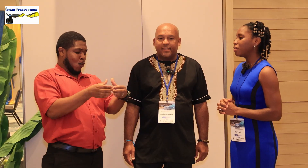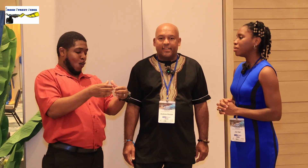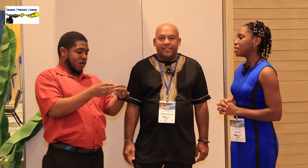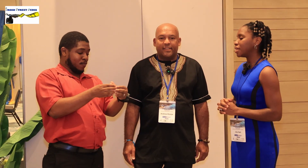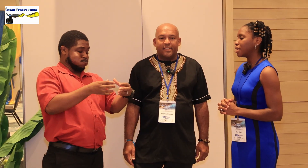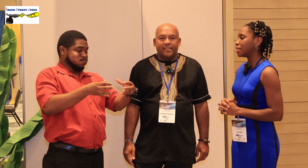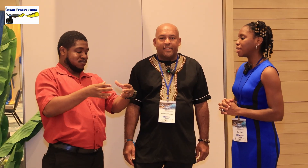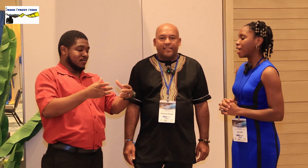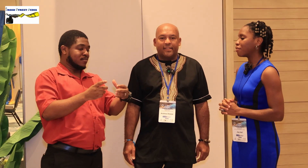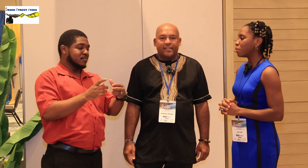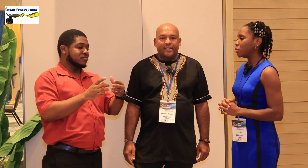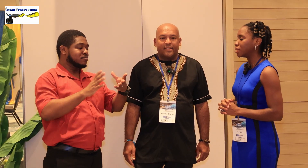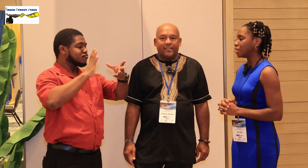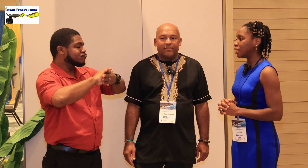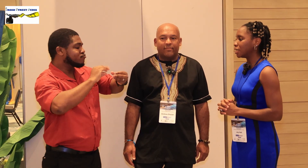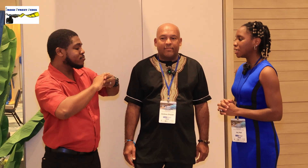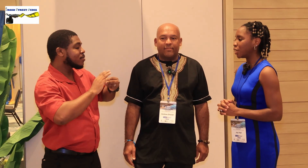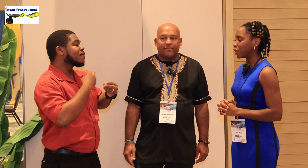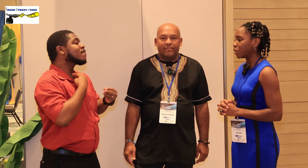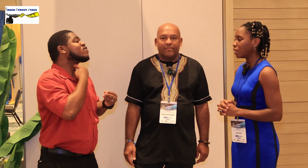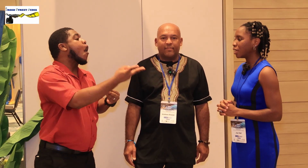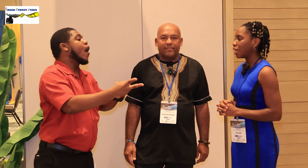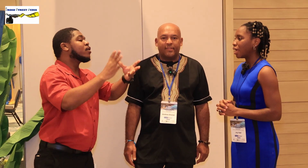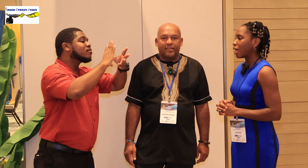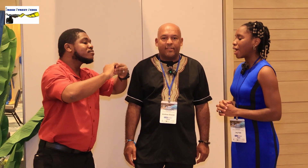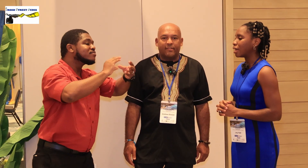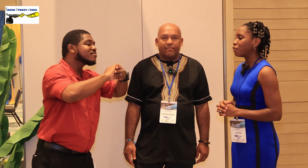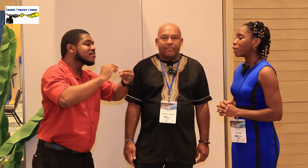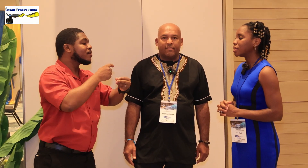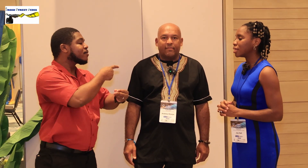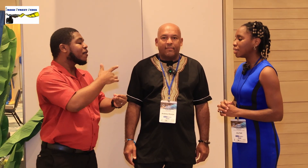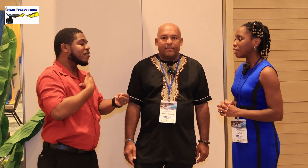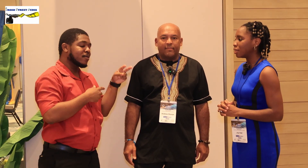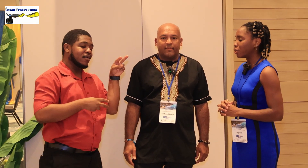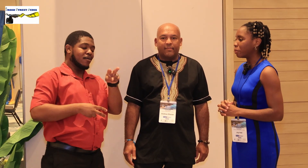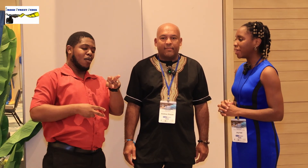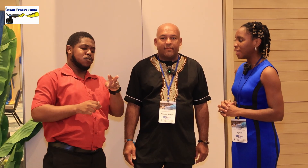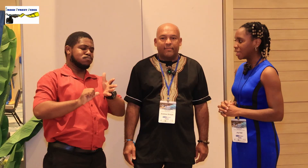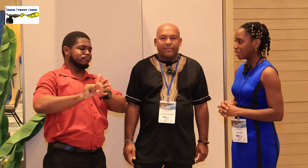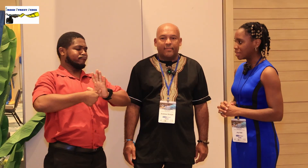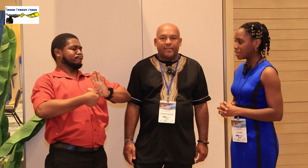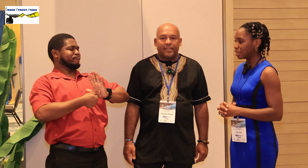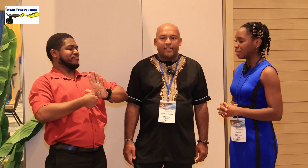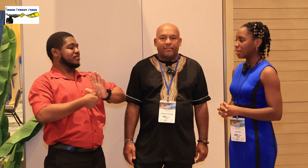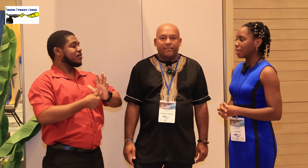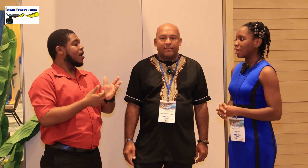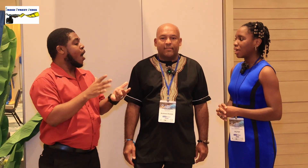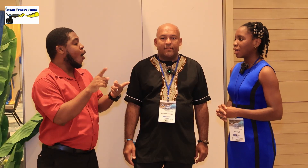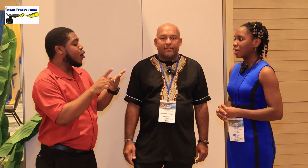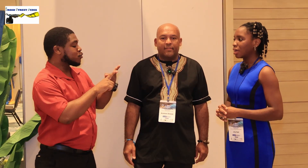How do you feel seeing the deaf community here and voicing their opinions?